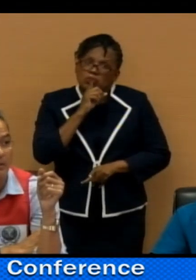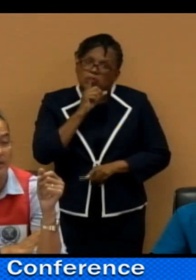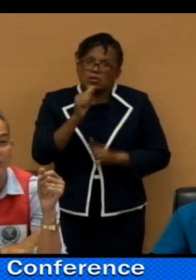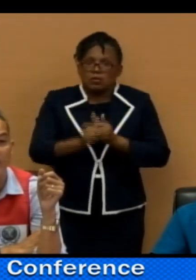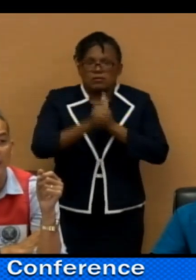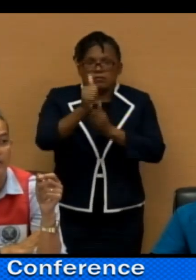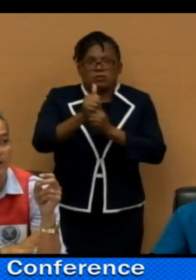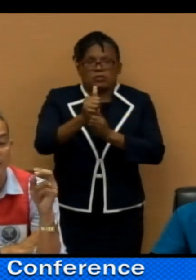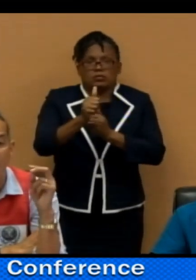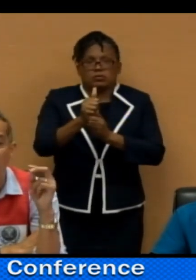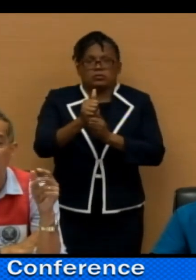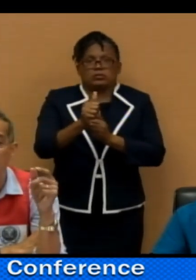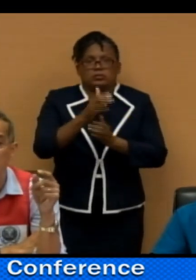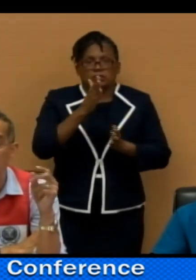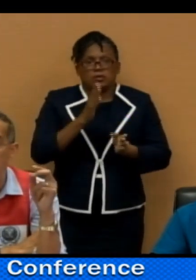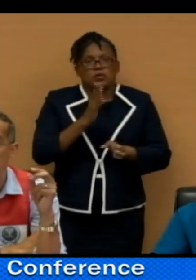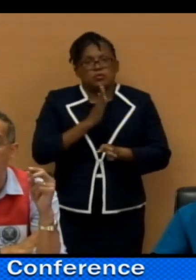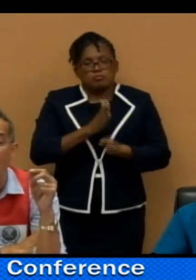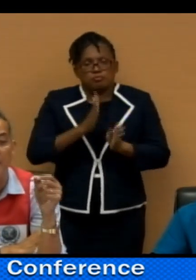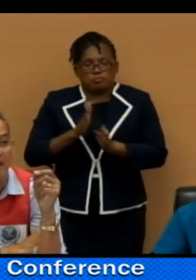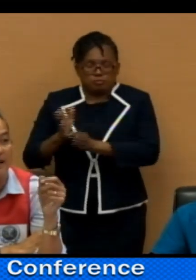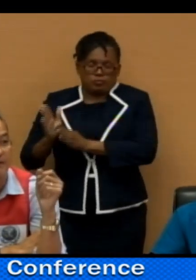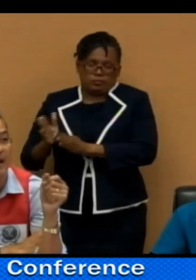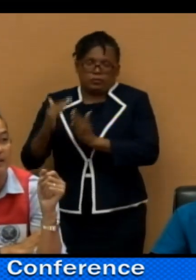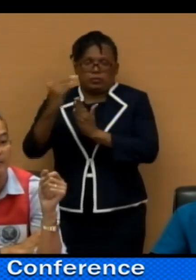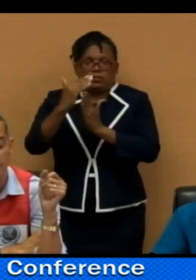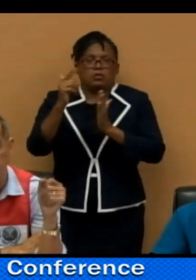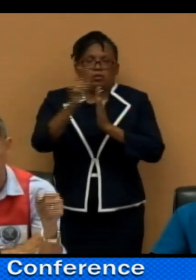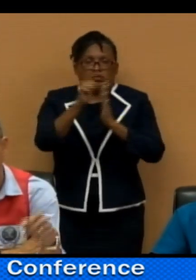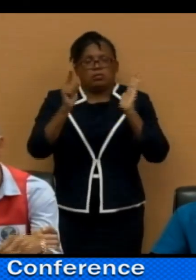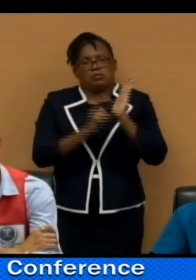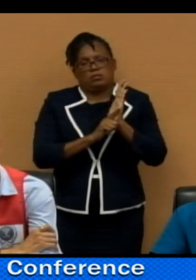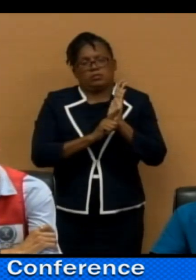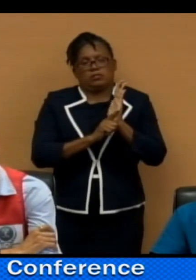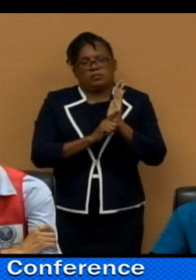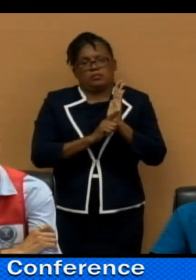in terms of contact tracing for individuals who were on that flight.